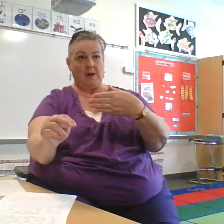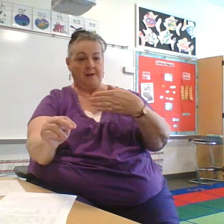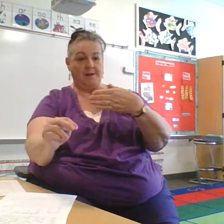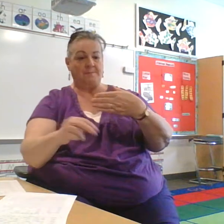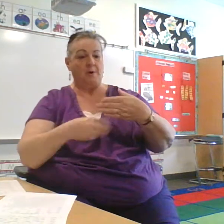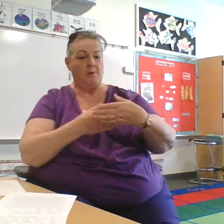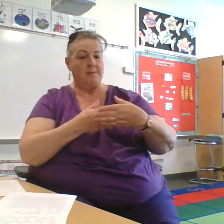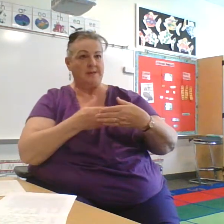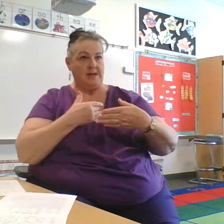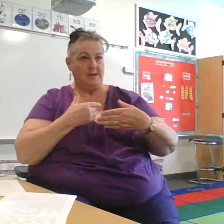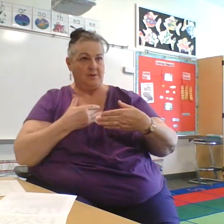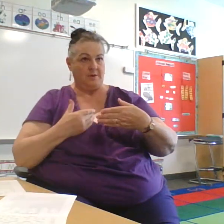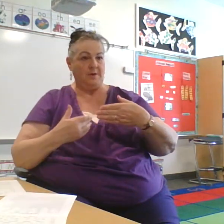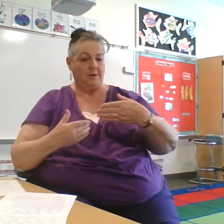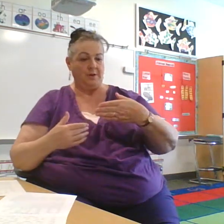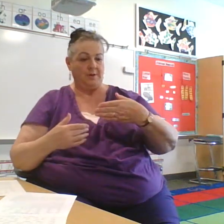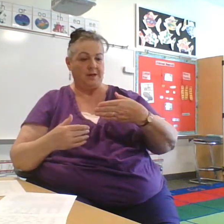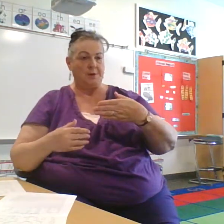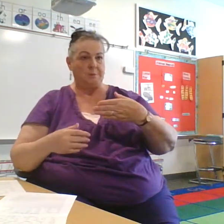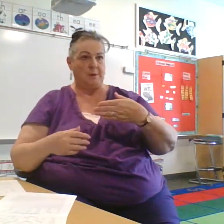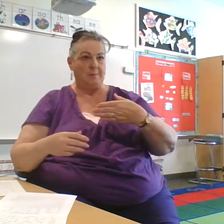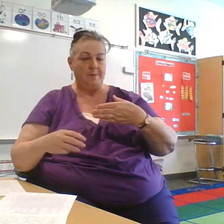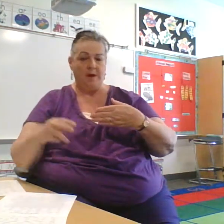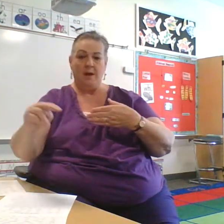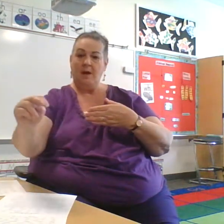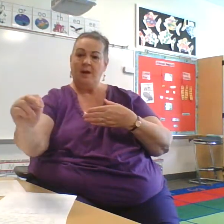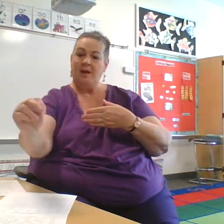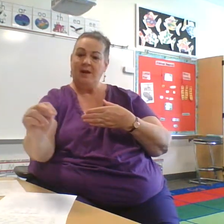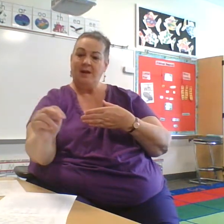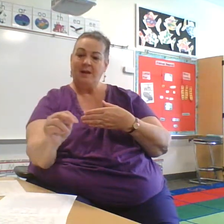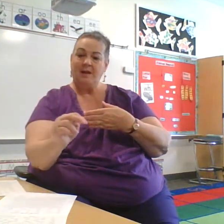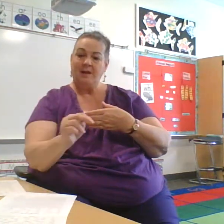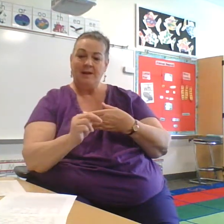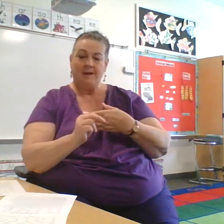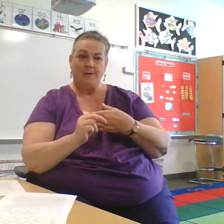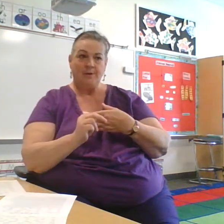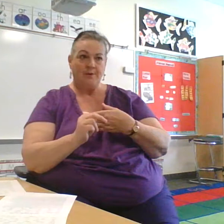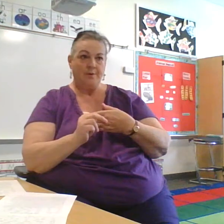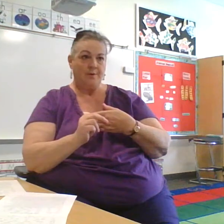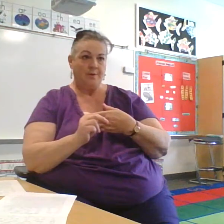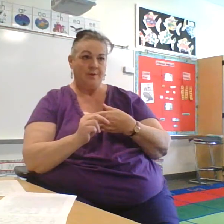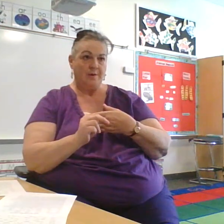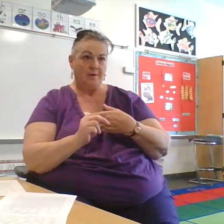The No. palm is in. Look, you're looking at Okay. your palm. Near.